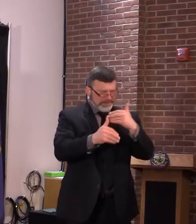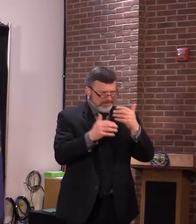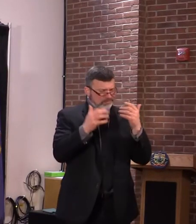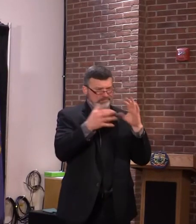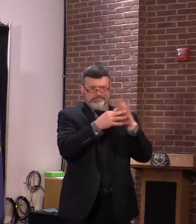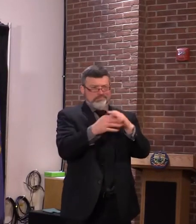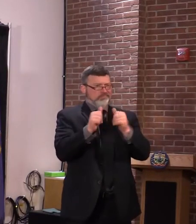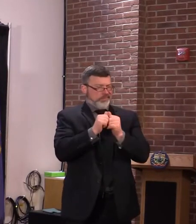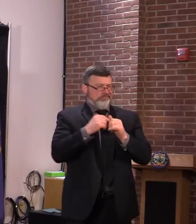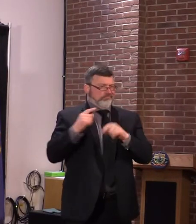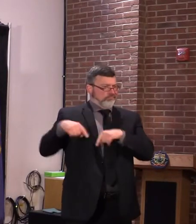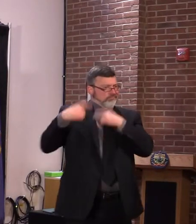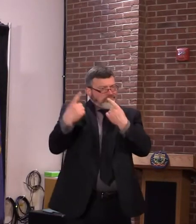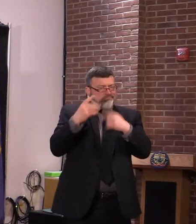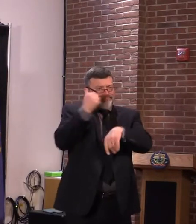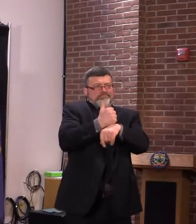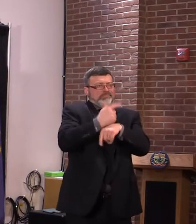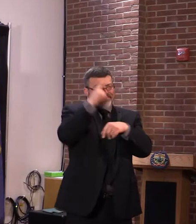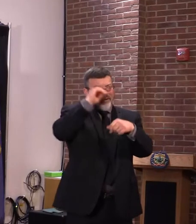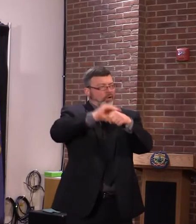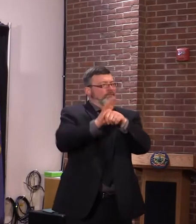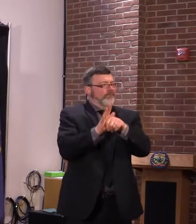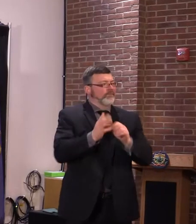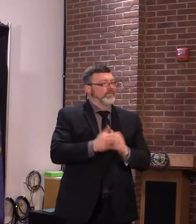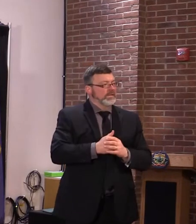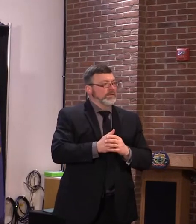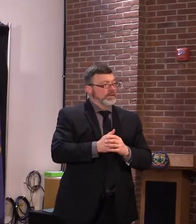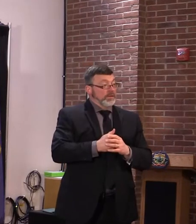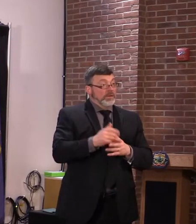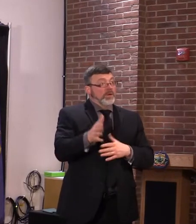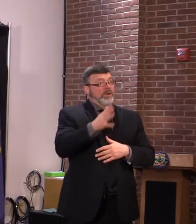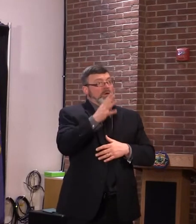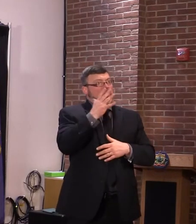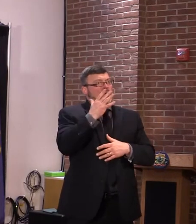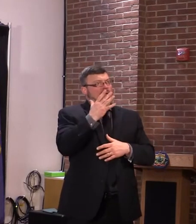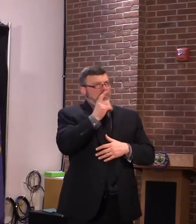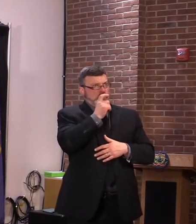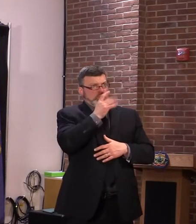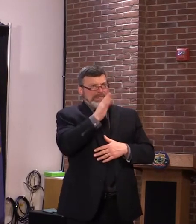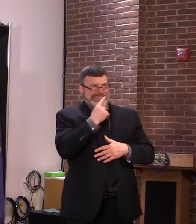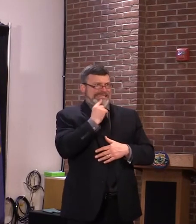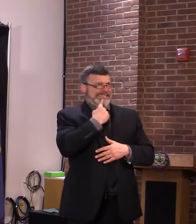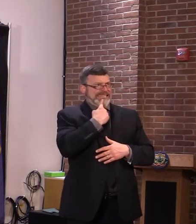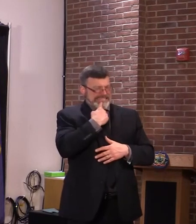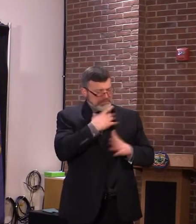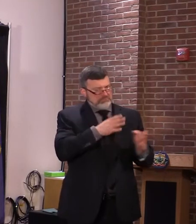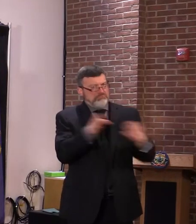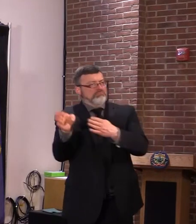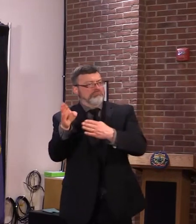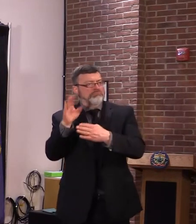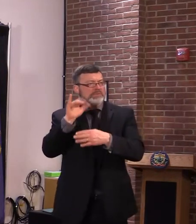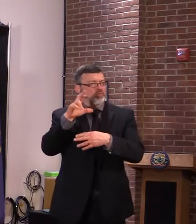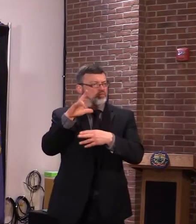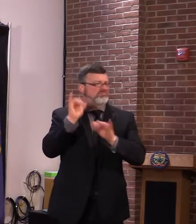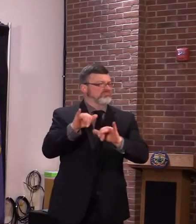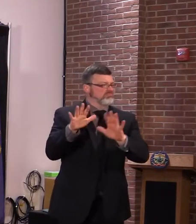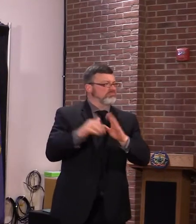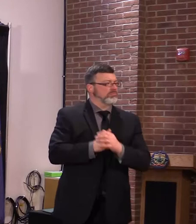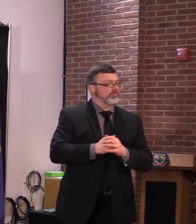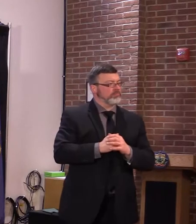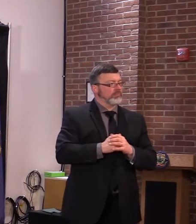and require significant hospital resources and manpower. Things like, do they